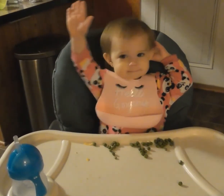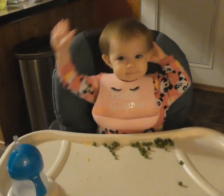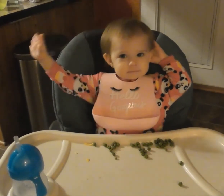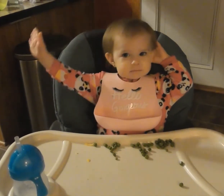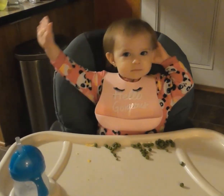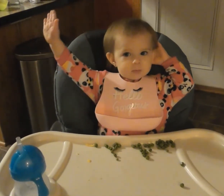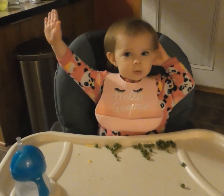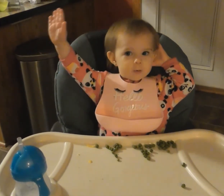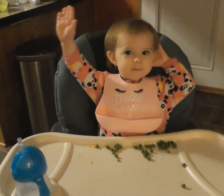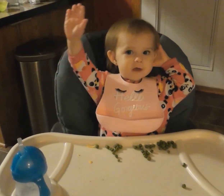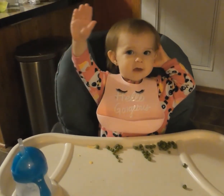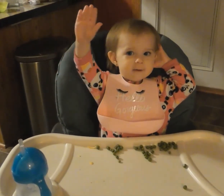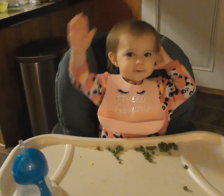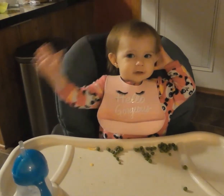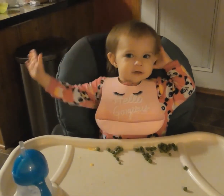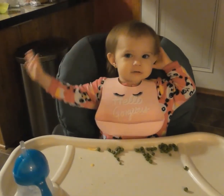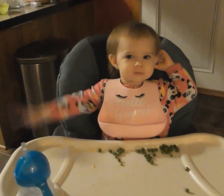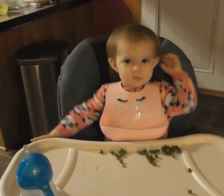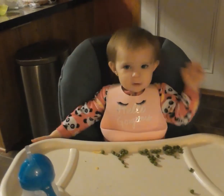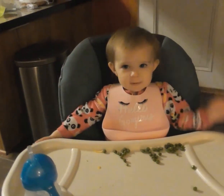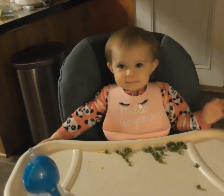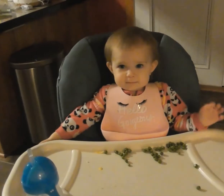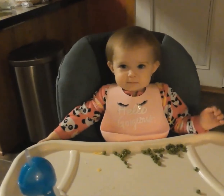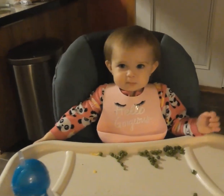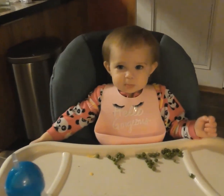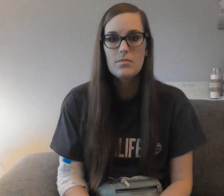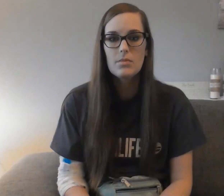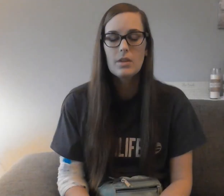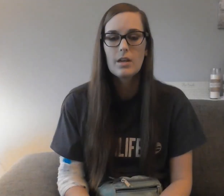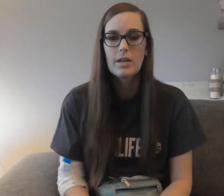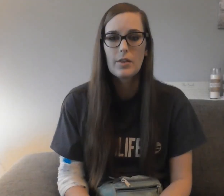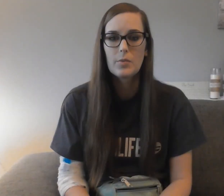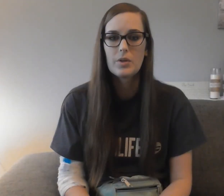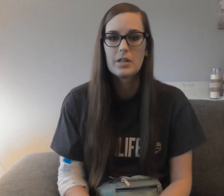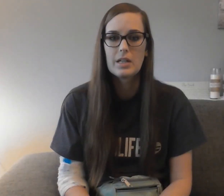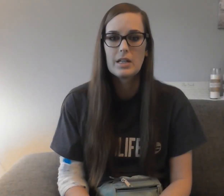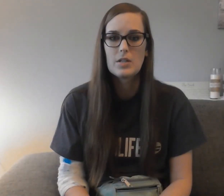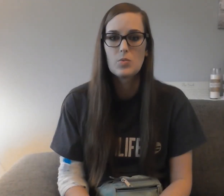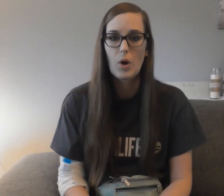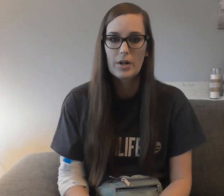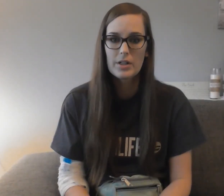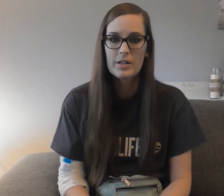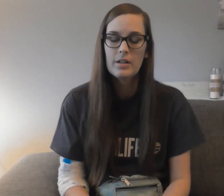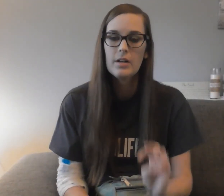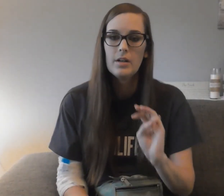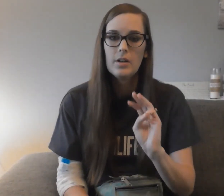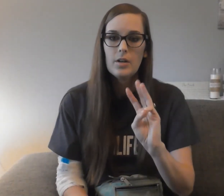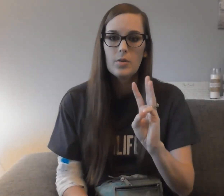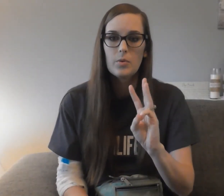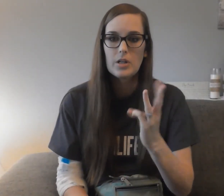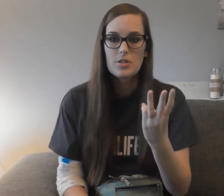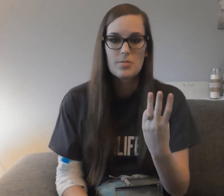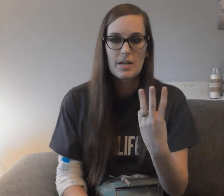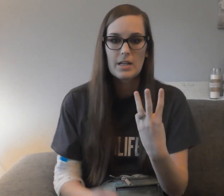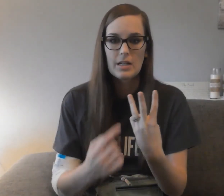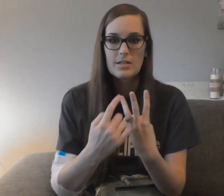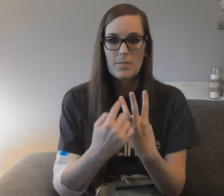All done? Good job. Another one is water, which you make a